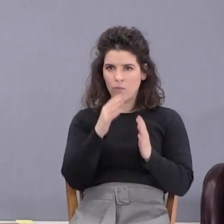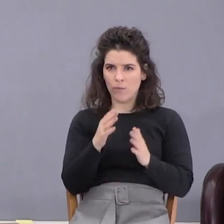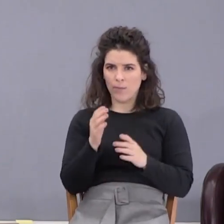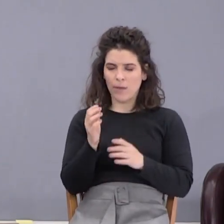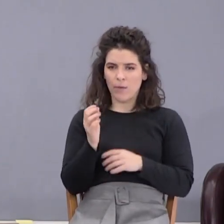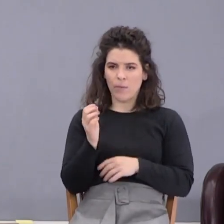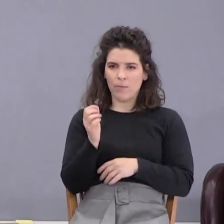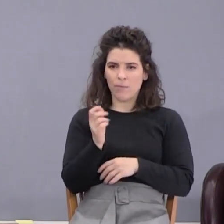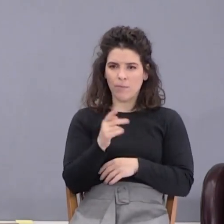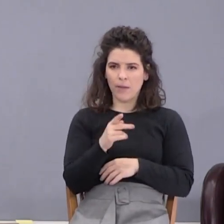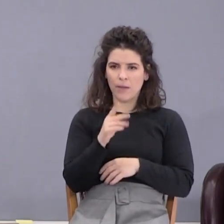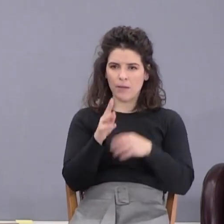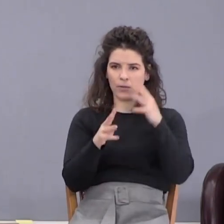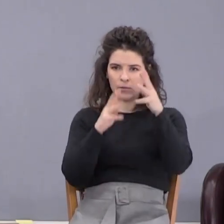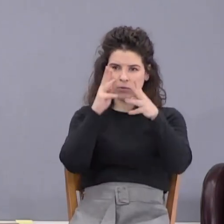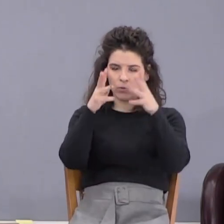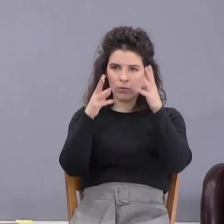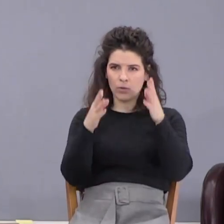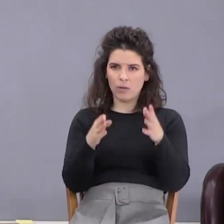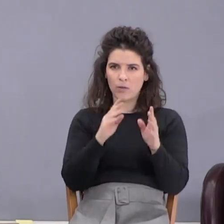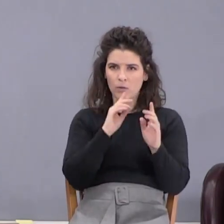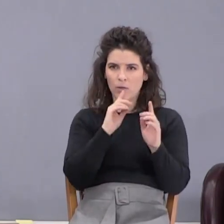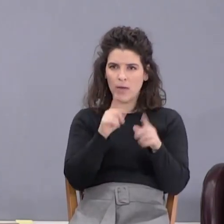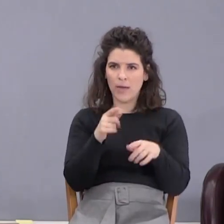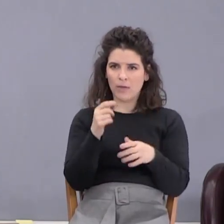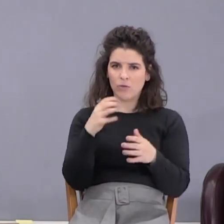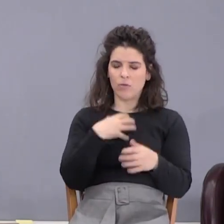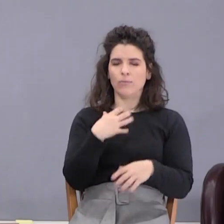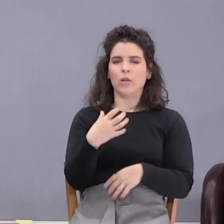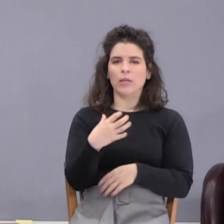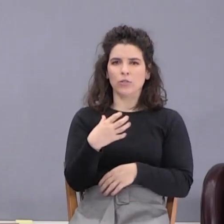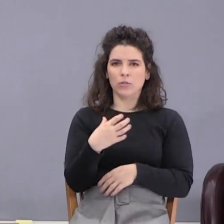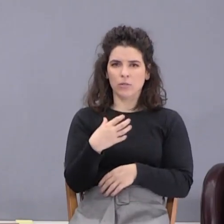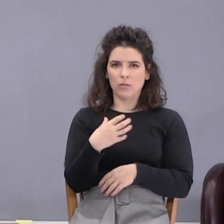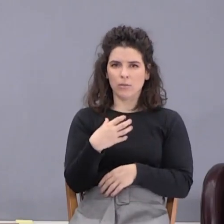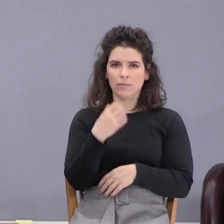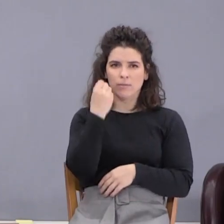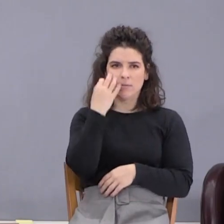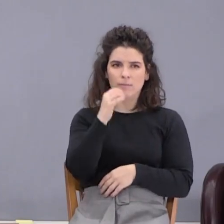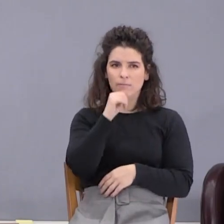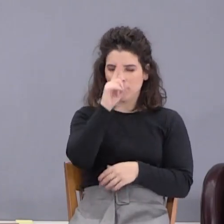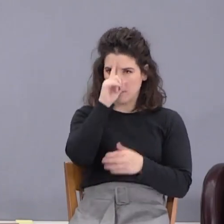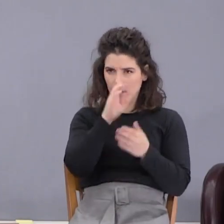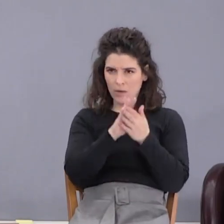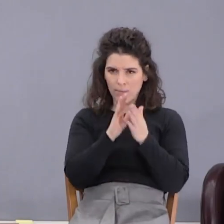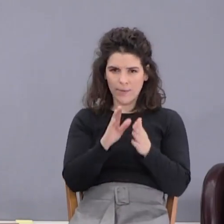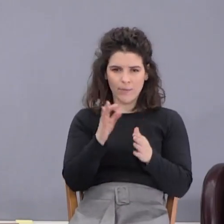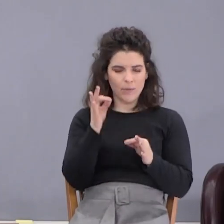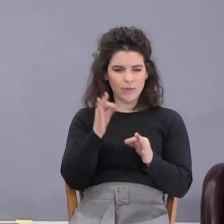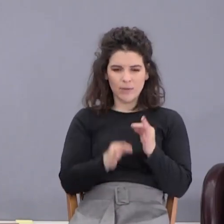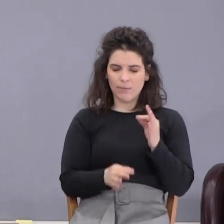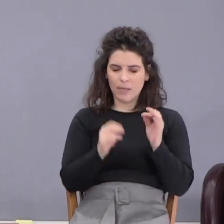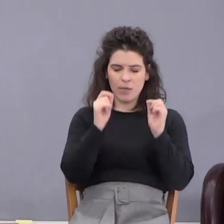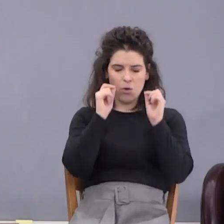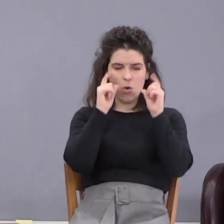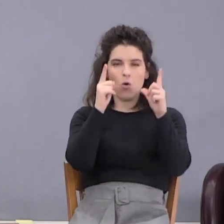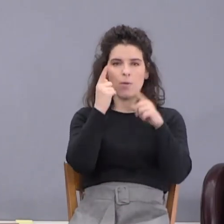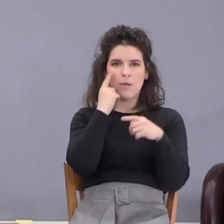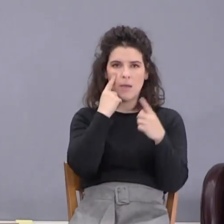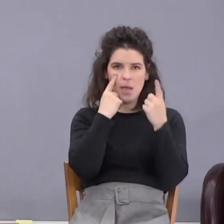to creation to answer the objection. If the unbeliever would simply open their